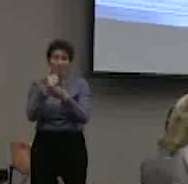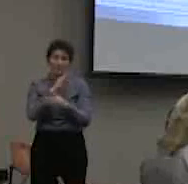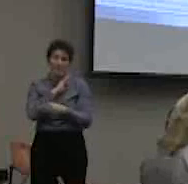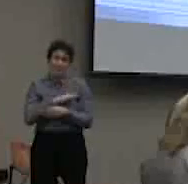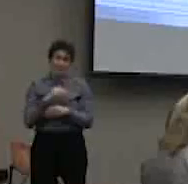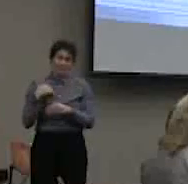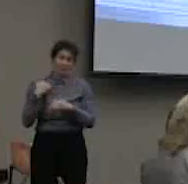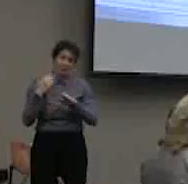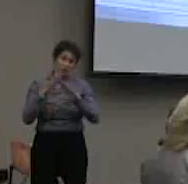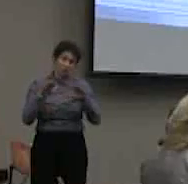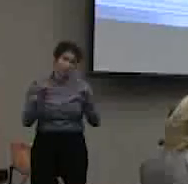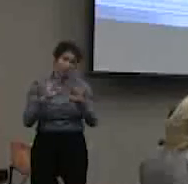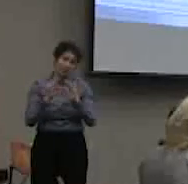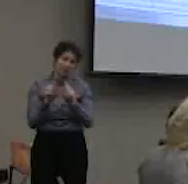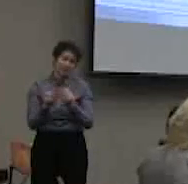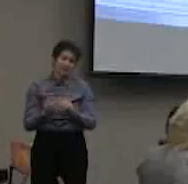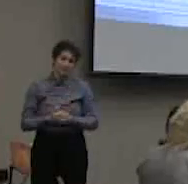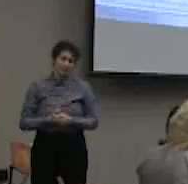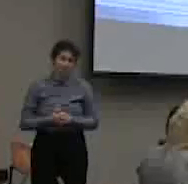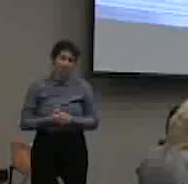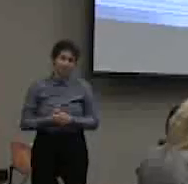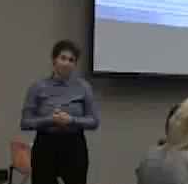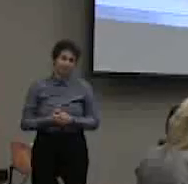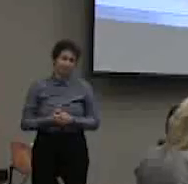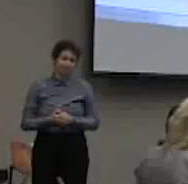our young children and families.